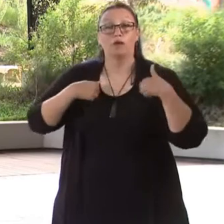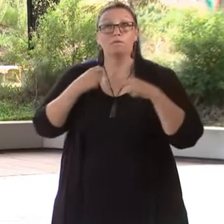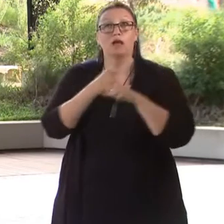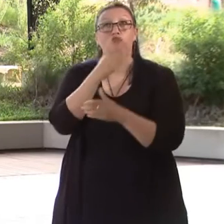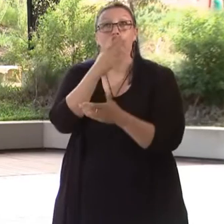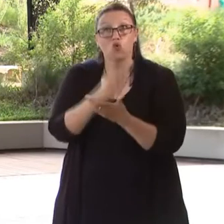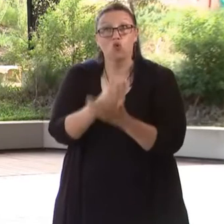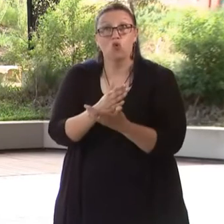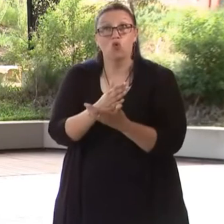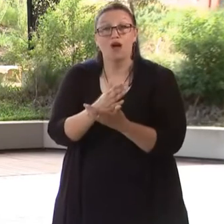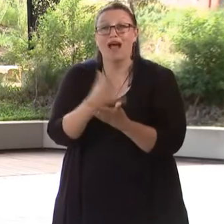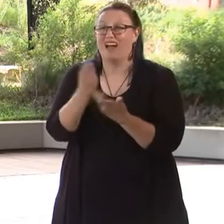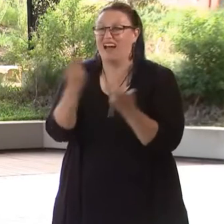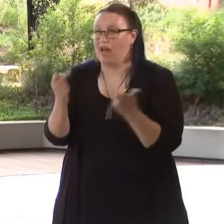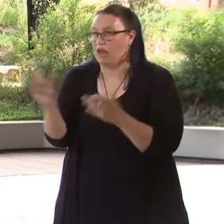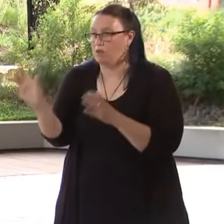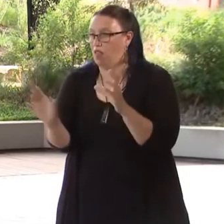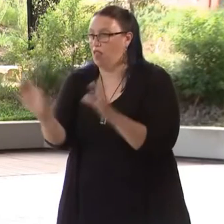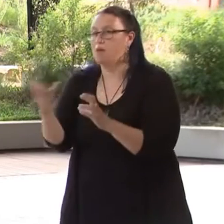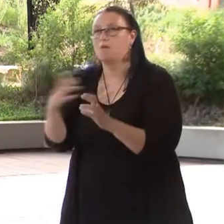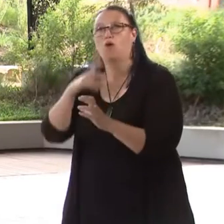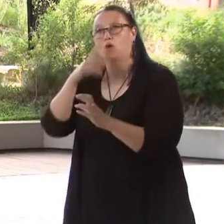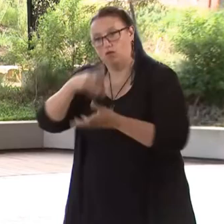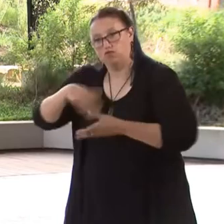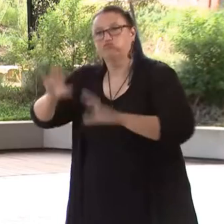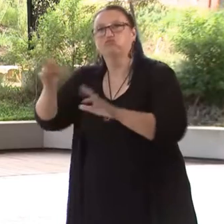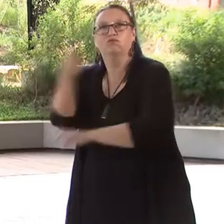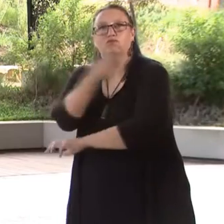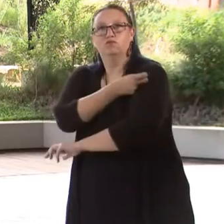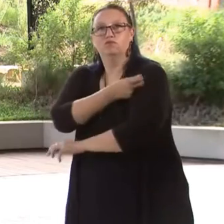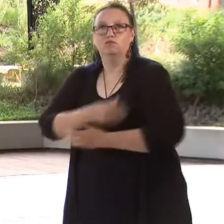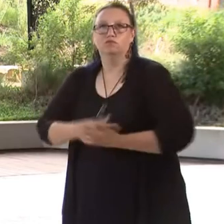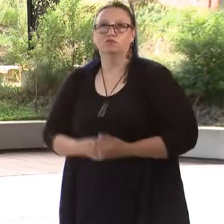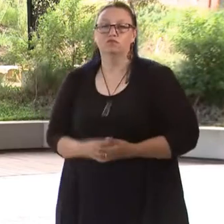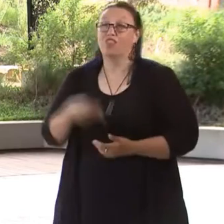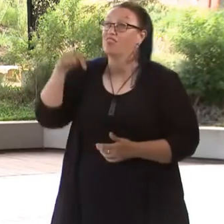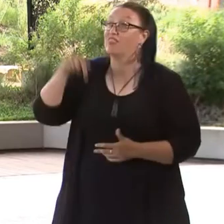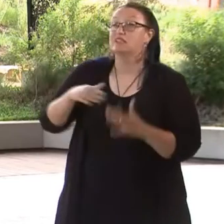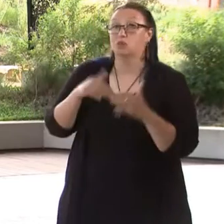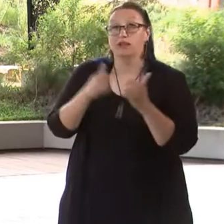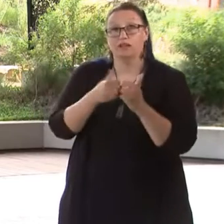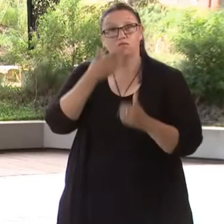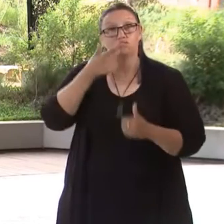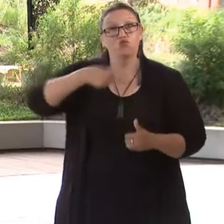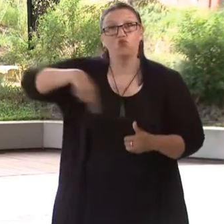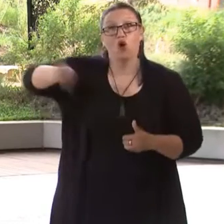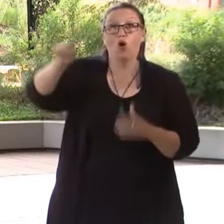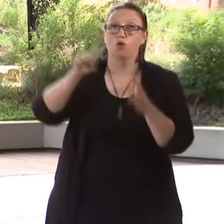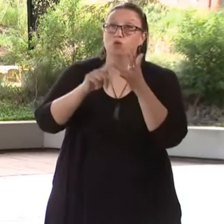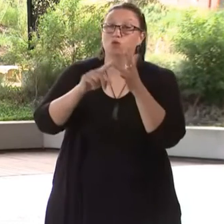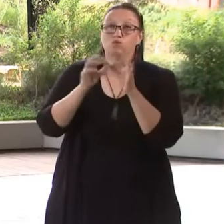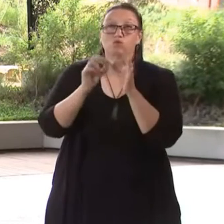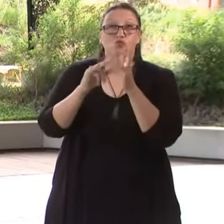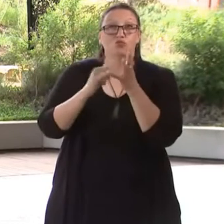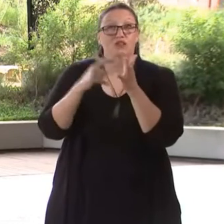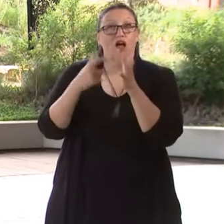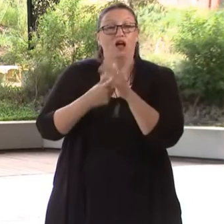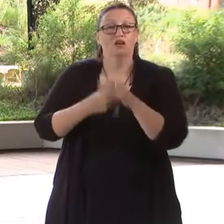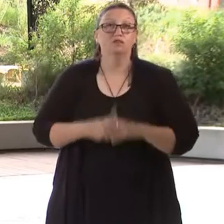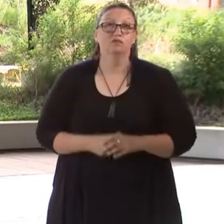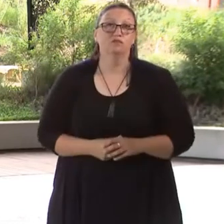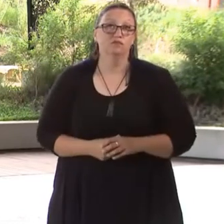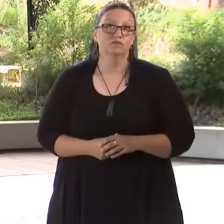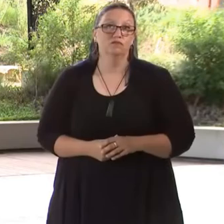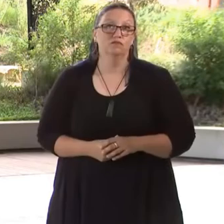weekend that we all come out. If you haven't already and you're now eligible for that booster, please go and get one. We still have bookings available